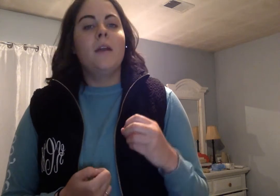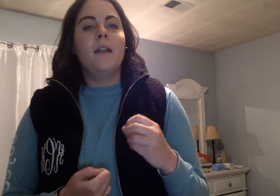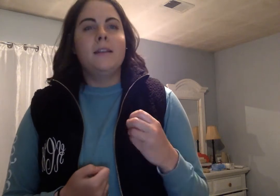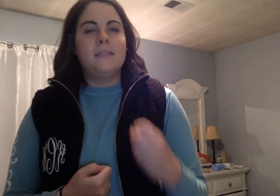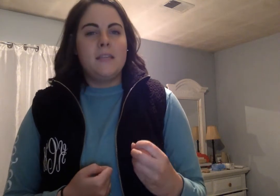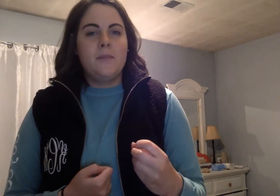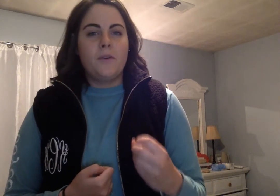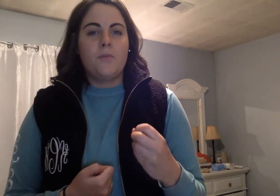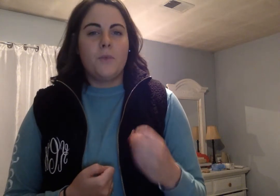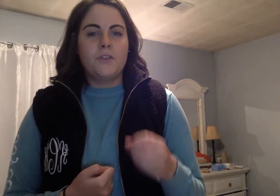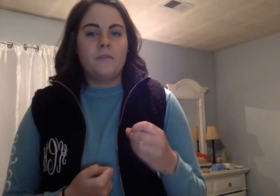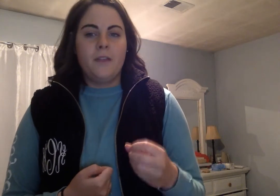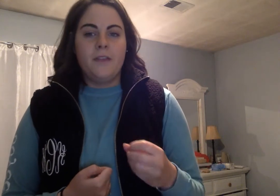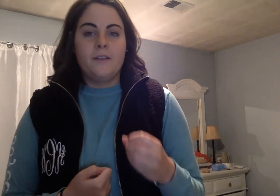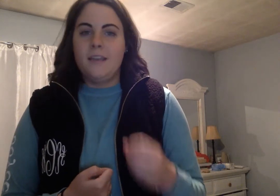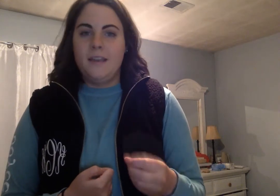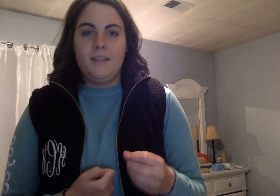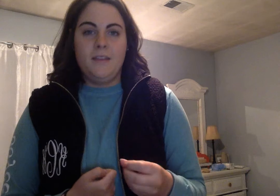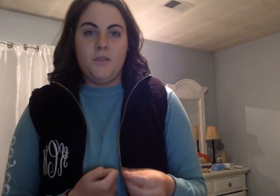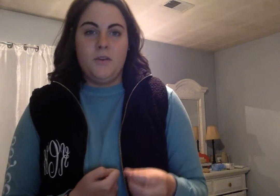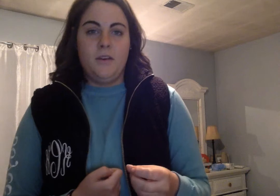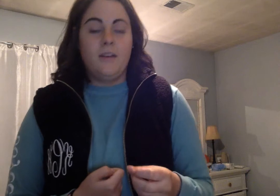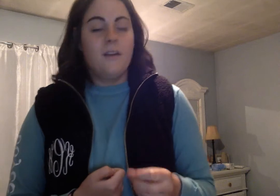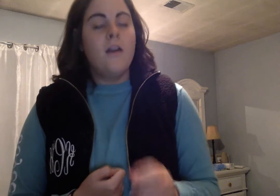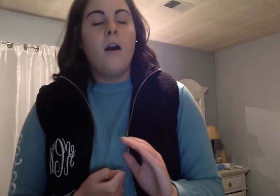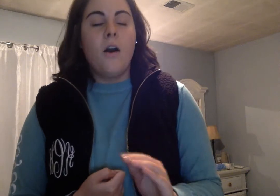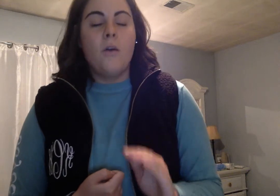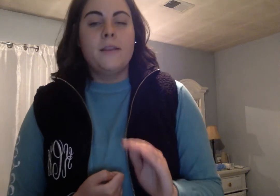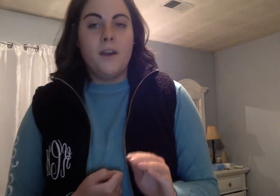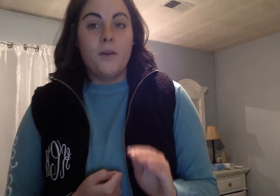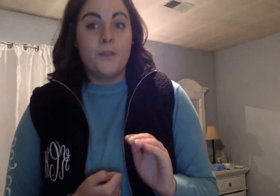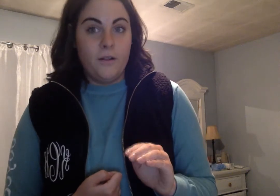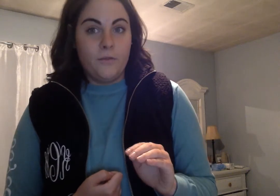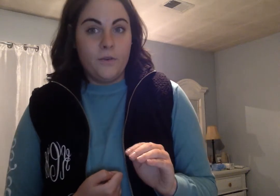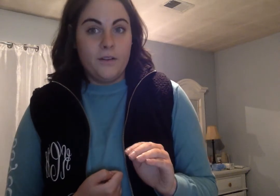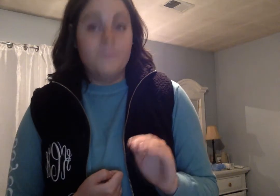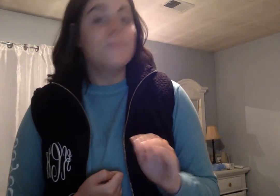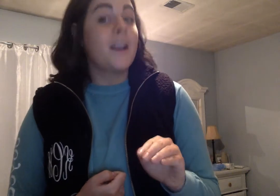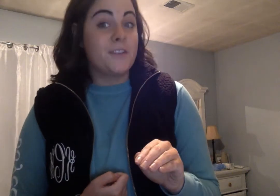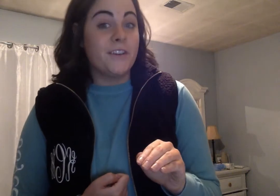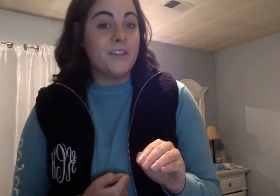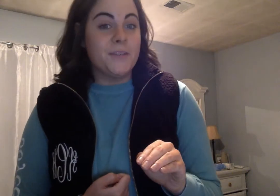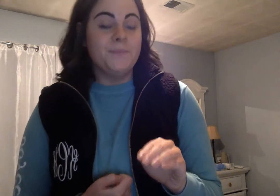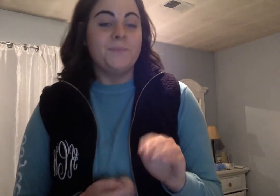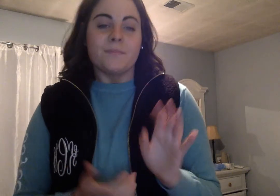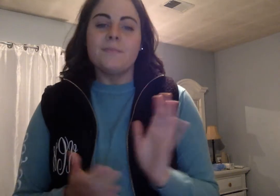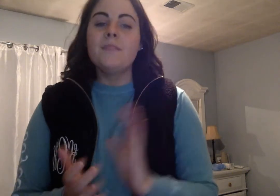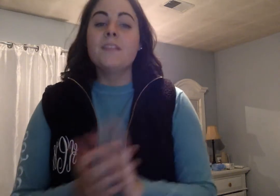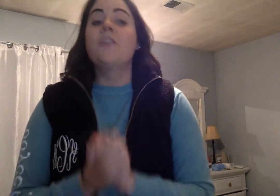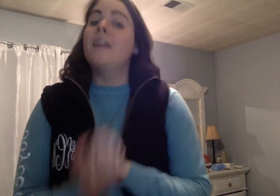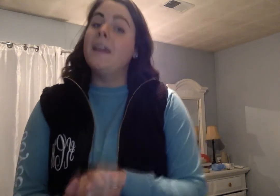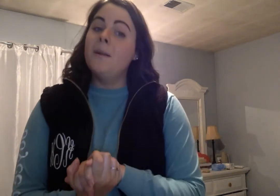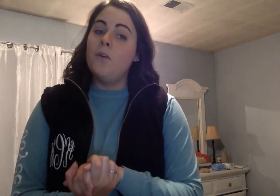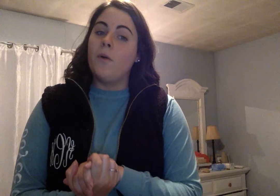a deeper, richer flavor to anything that you cook, always go with olive oil, extra virgin. So you're going to heat up the